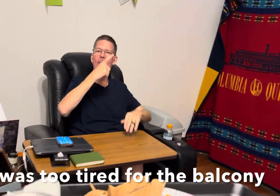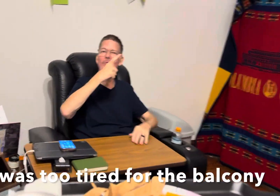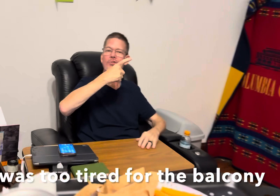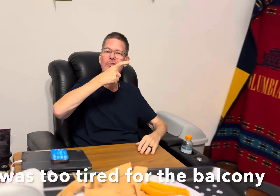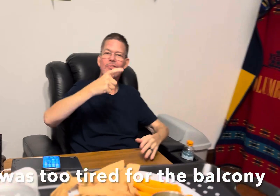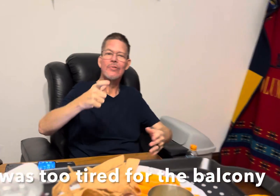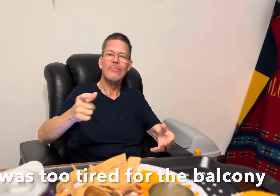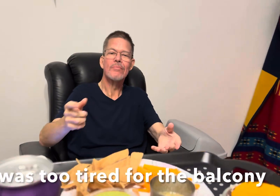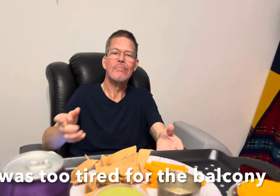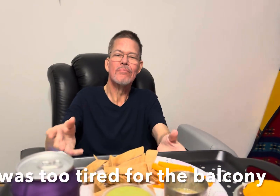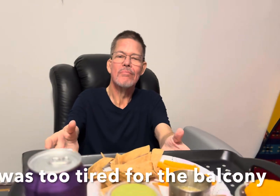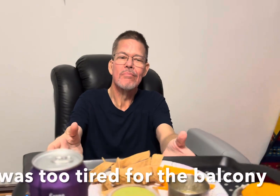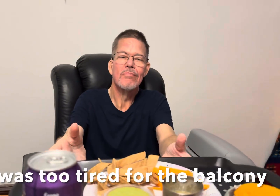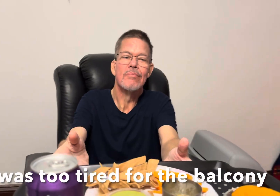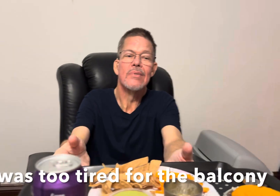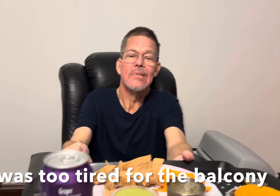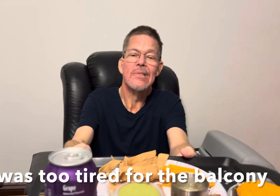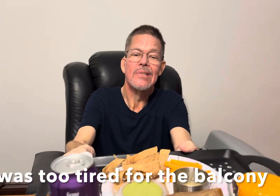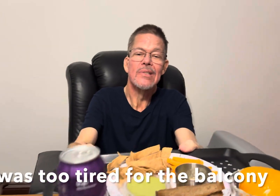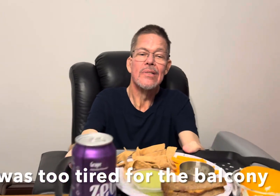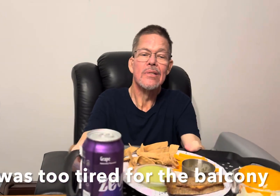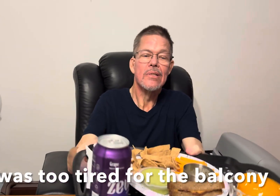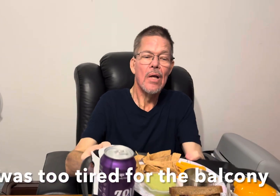been a busy morning, and now it's time for lunch.